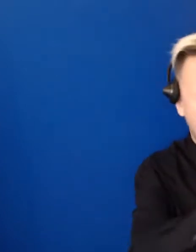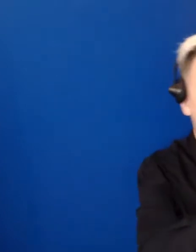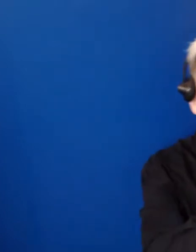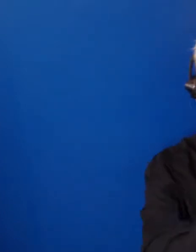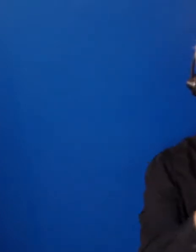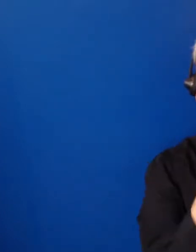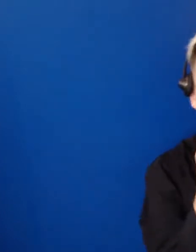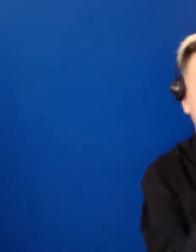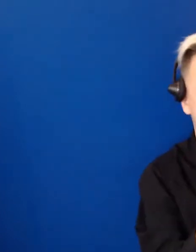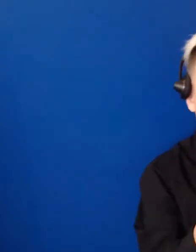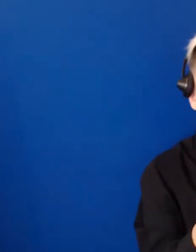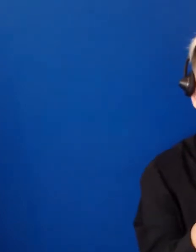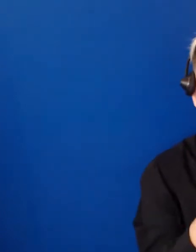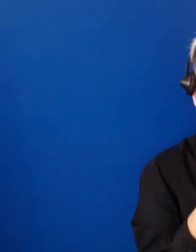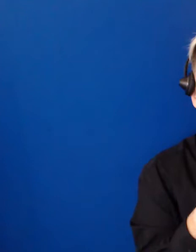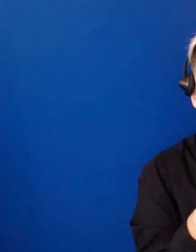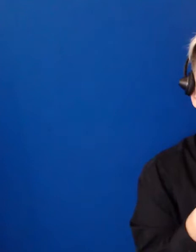barriers, and address those.